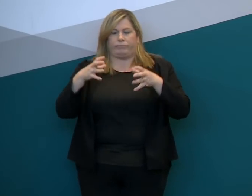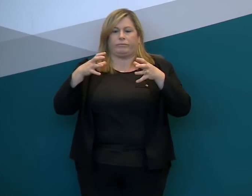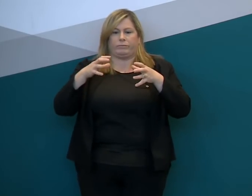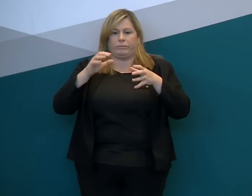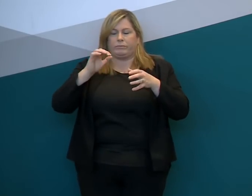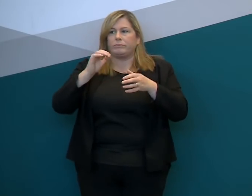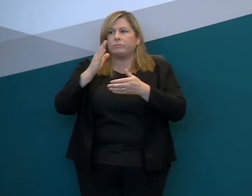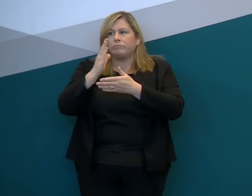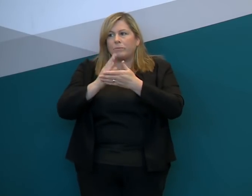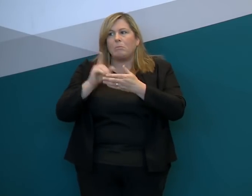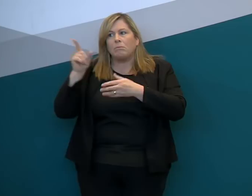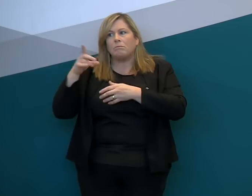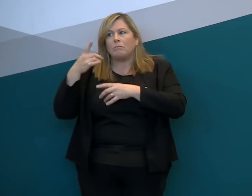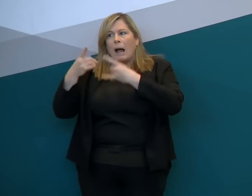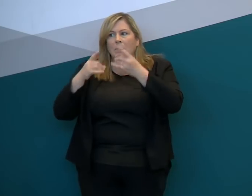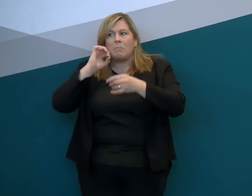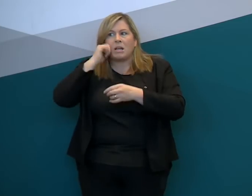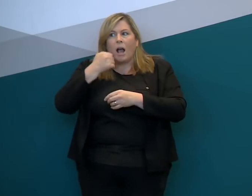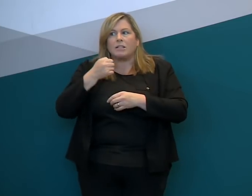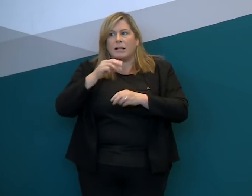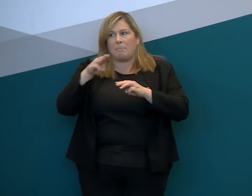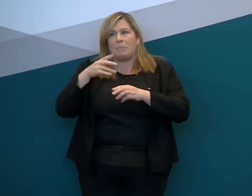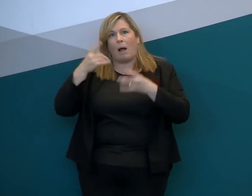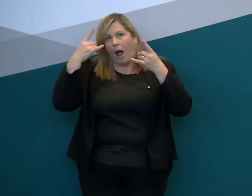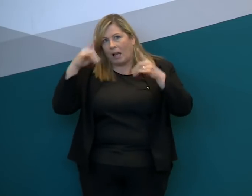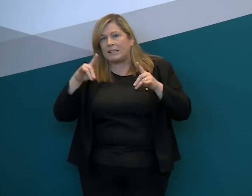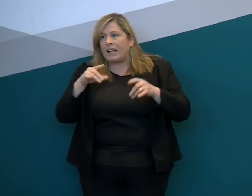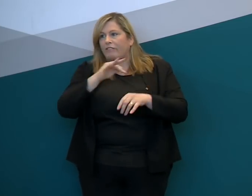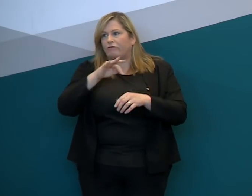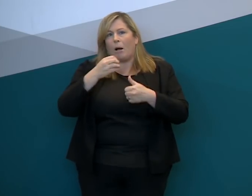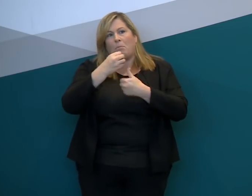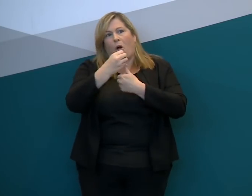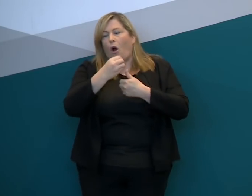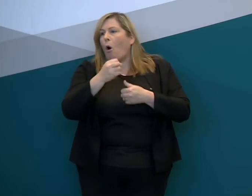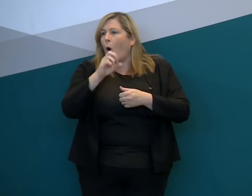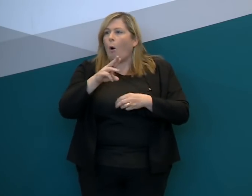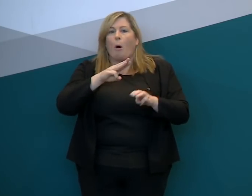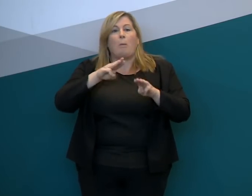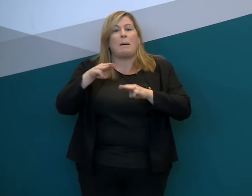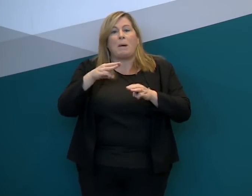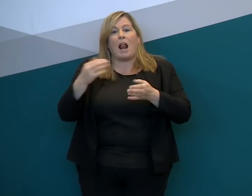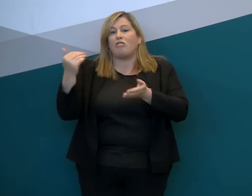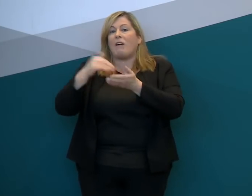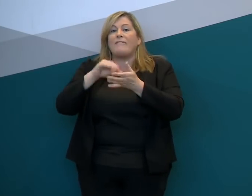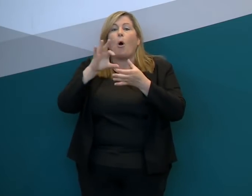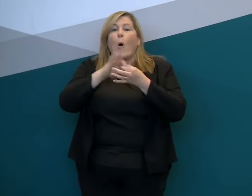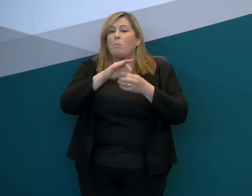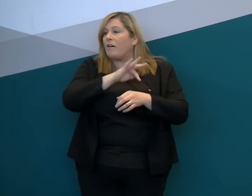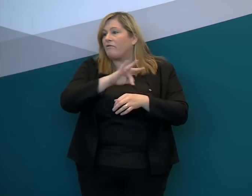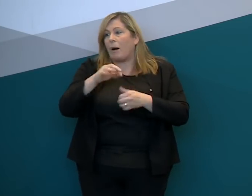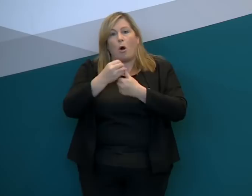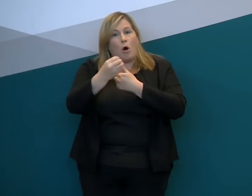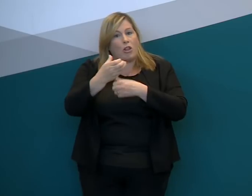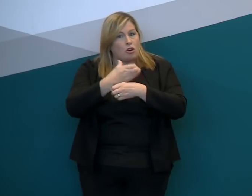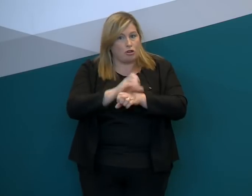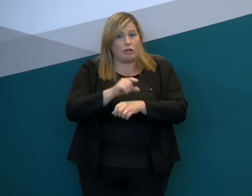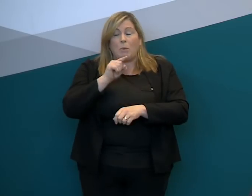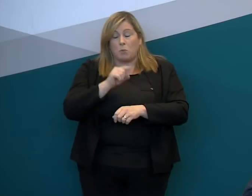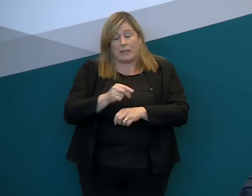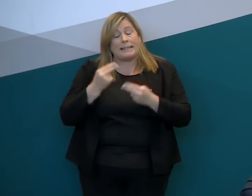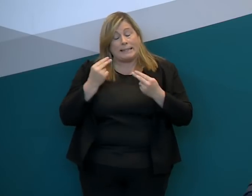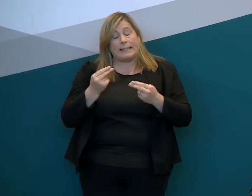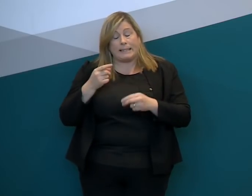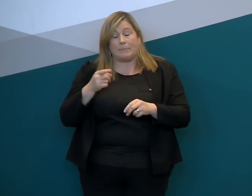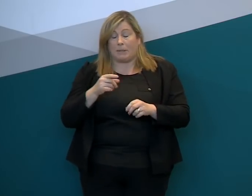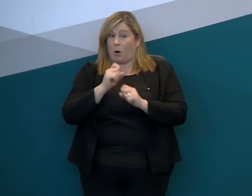in some cases from importation from outside of those jurisdictions. It's one of the things that we have to be conscious of, and one of the reasons why we're saying